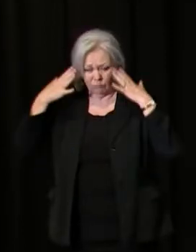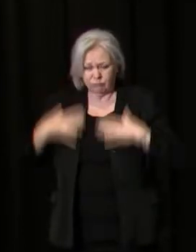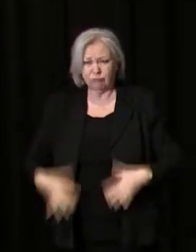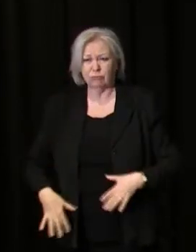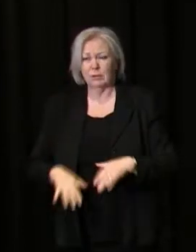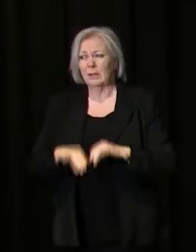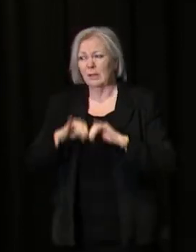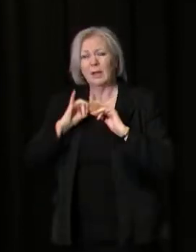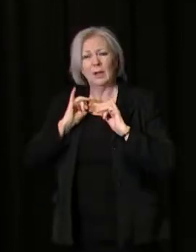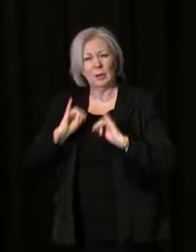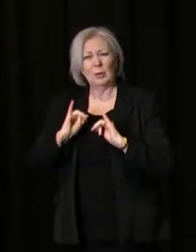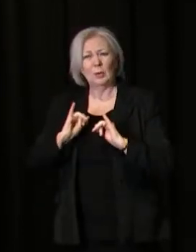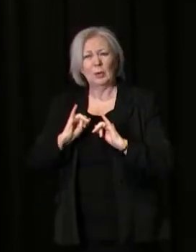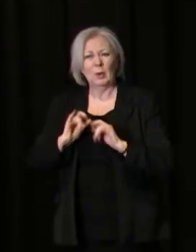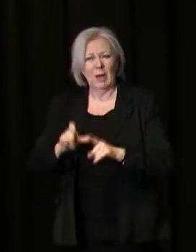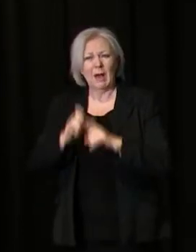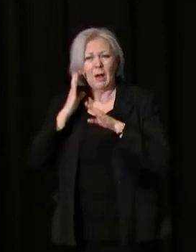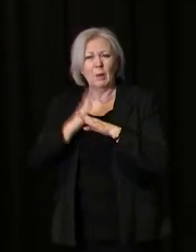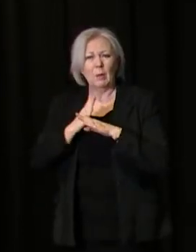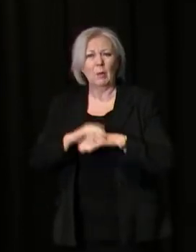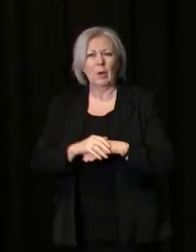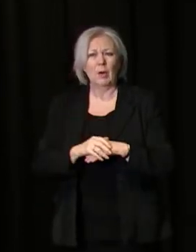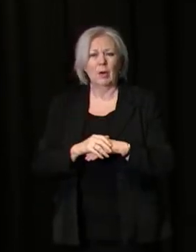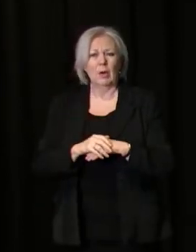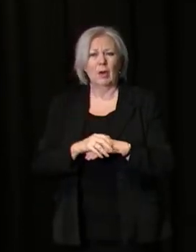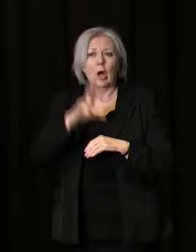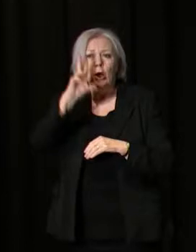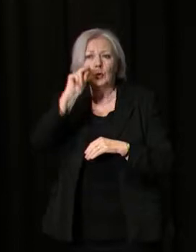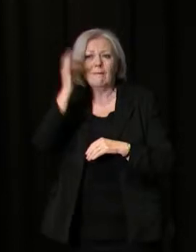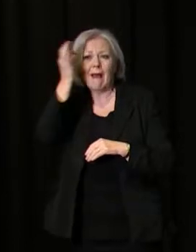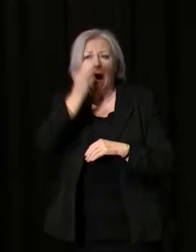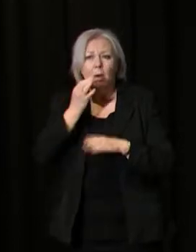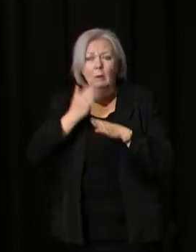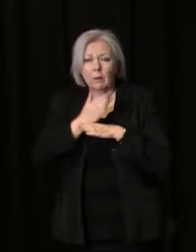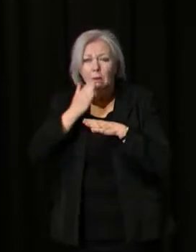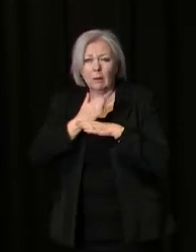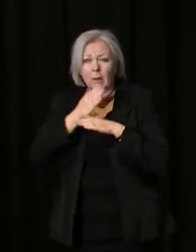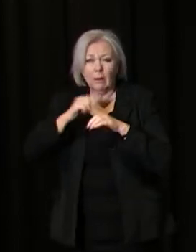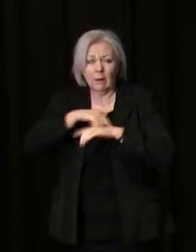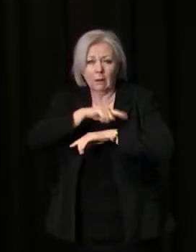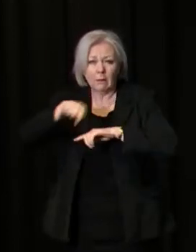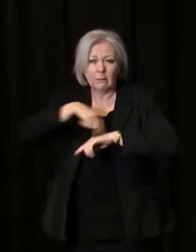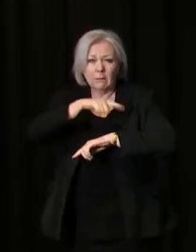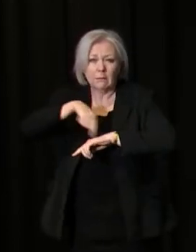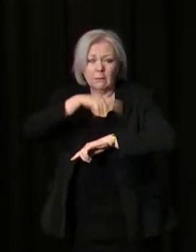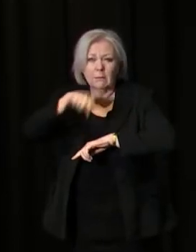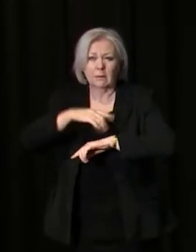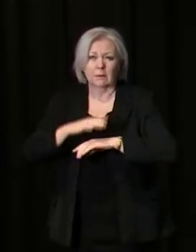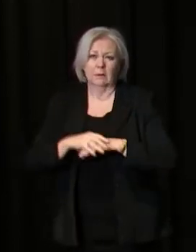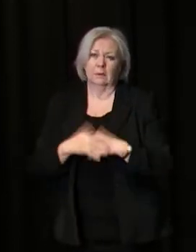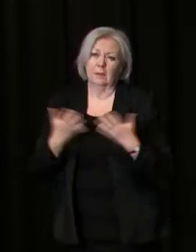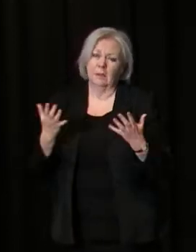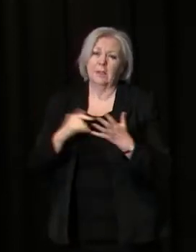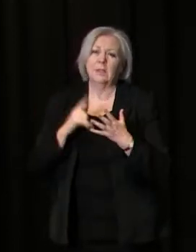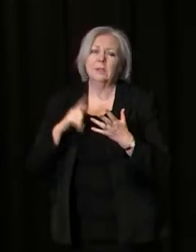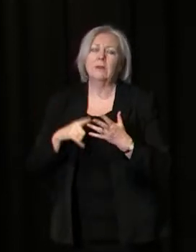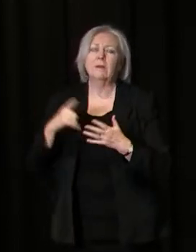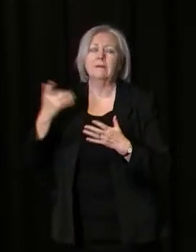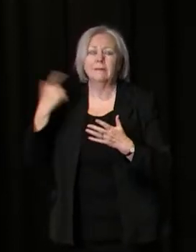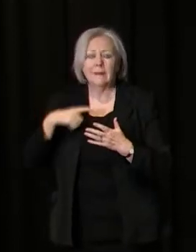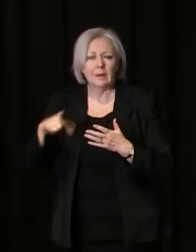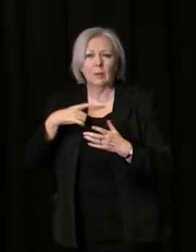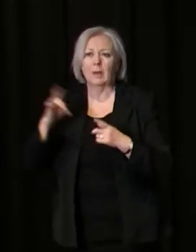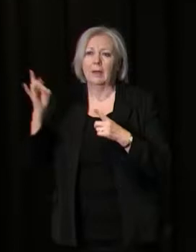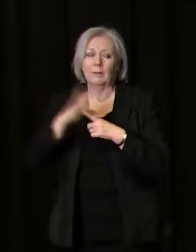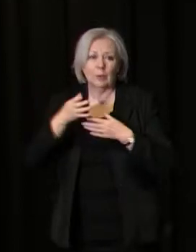conditions. And if you want to think about the sort of circumstances you want to avoid, that's why you should come forward and both